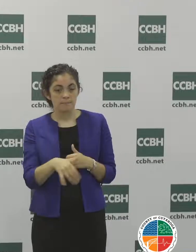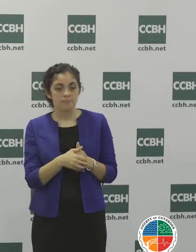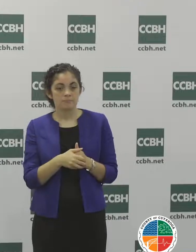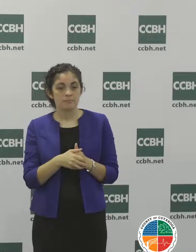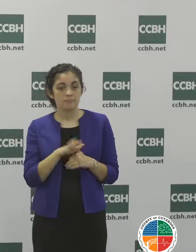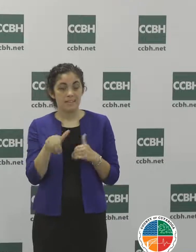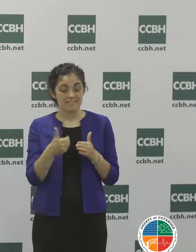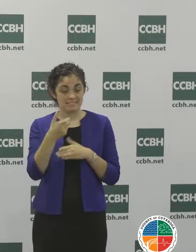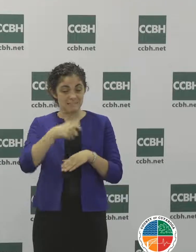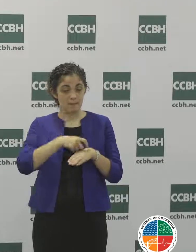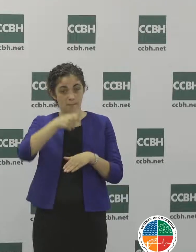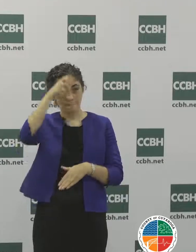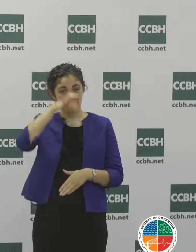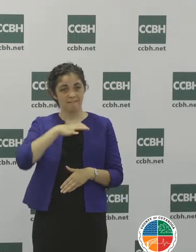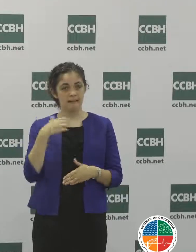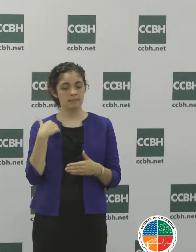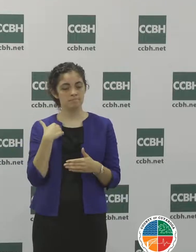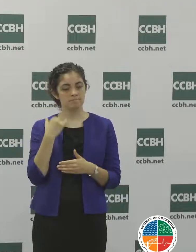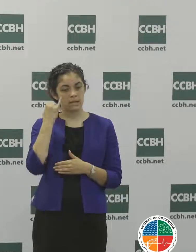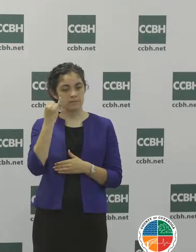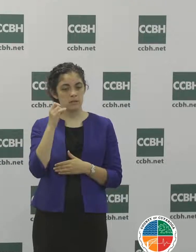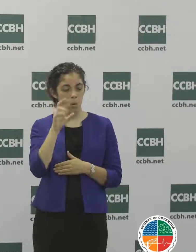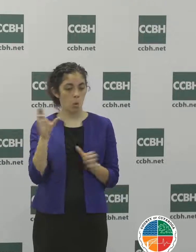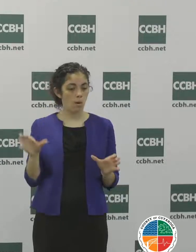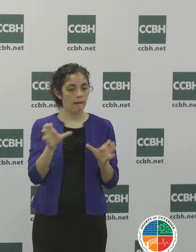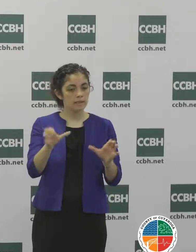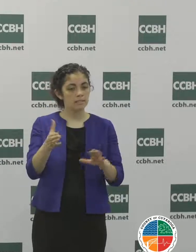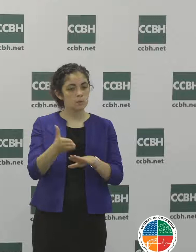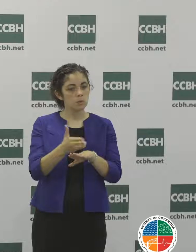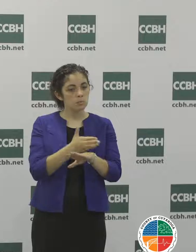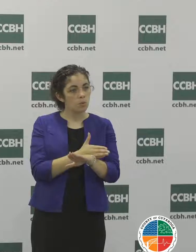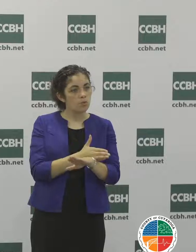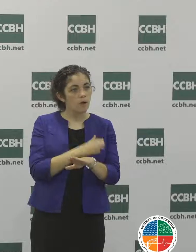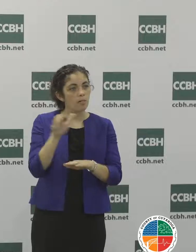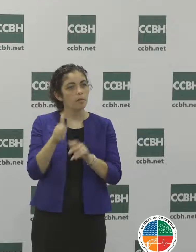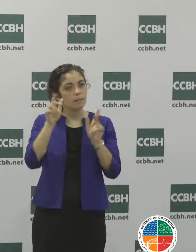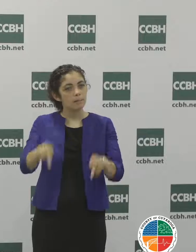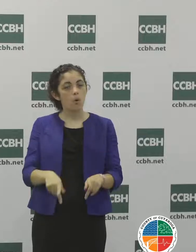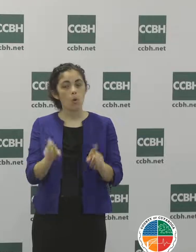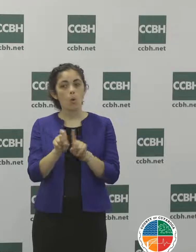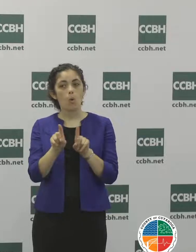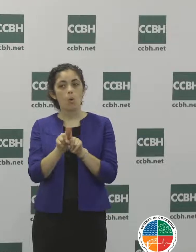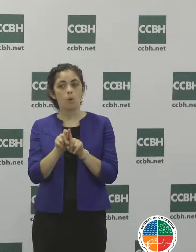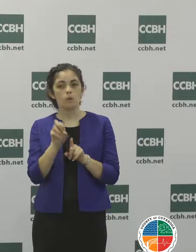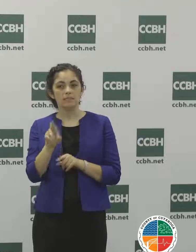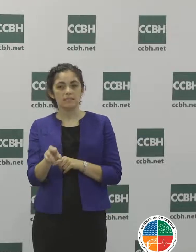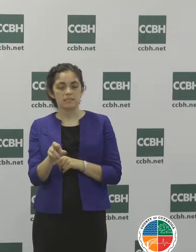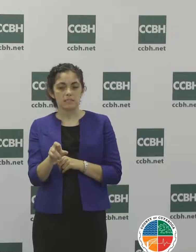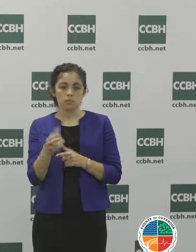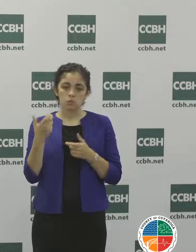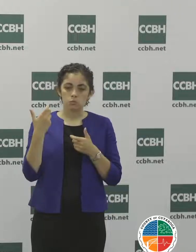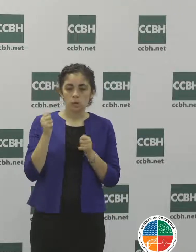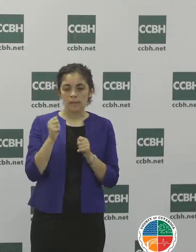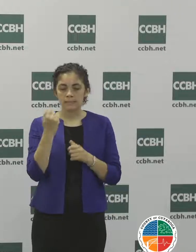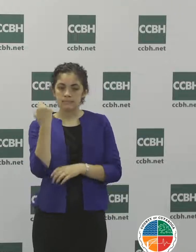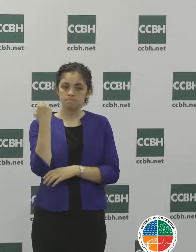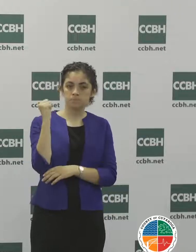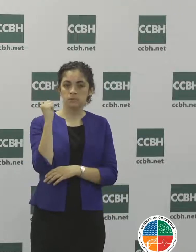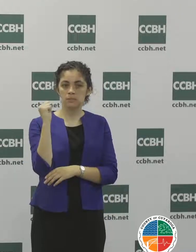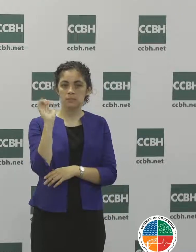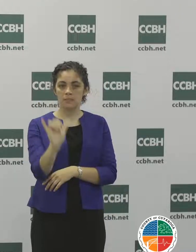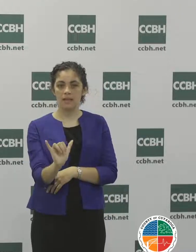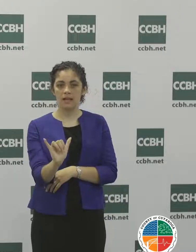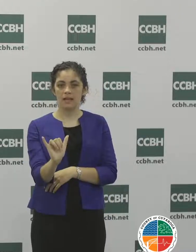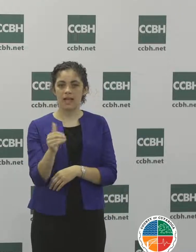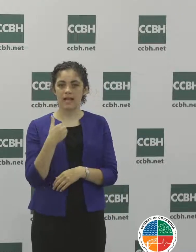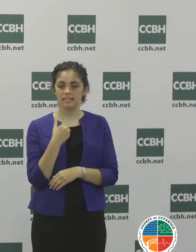a man stands for an ideal, or acts to improve the lot of others, or strikes out against injustice, he sends